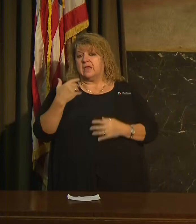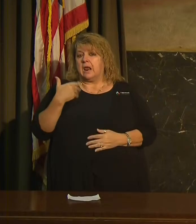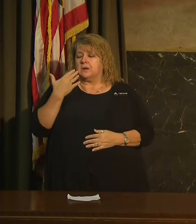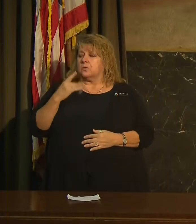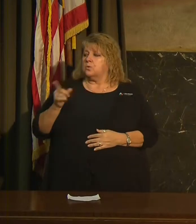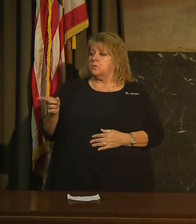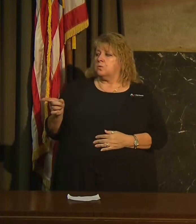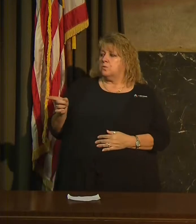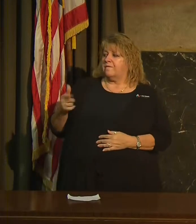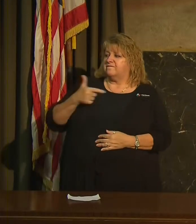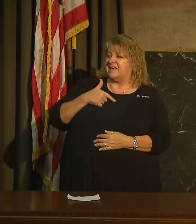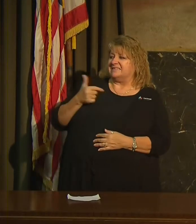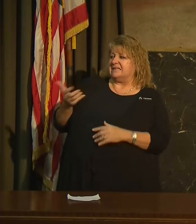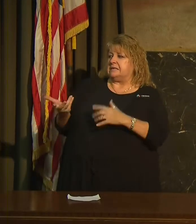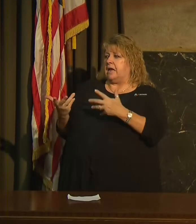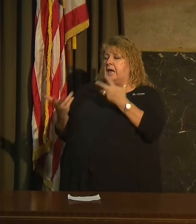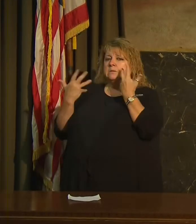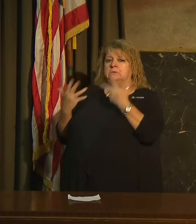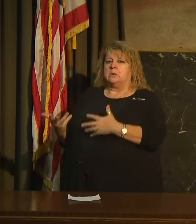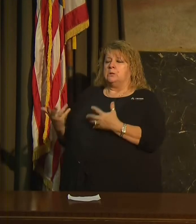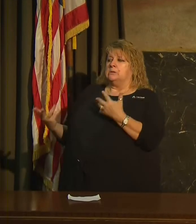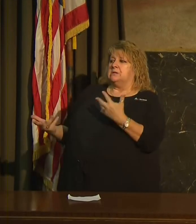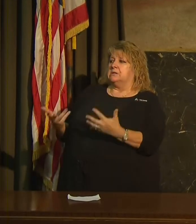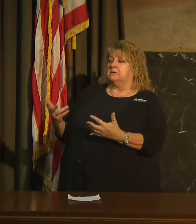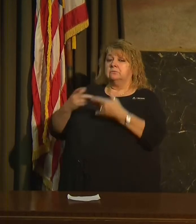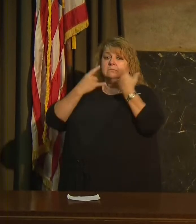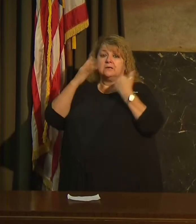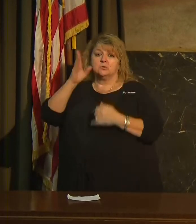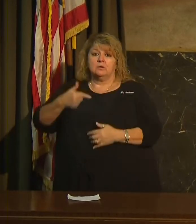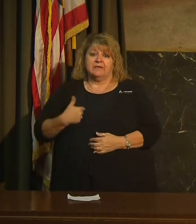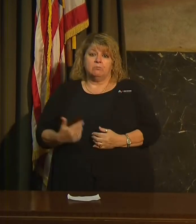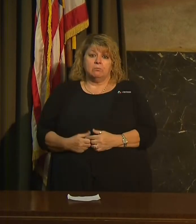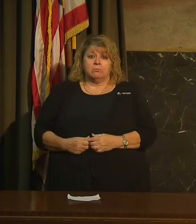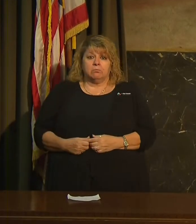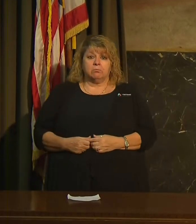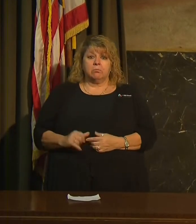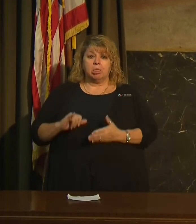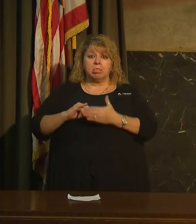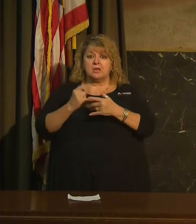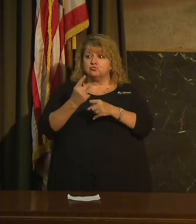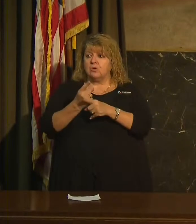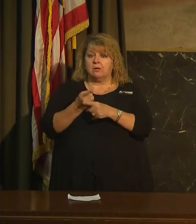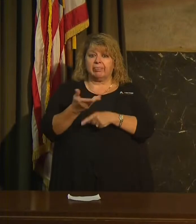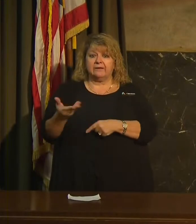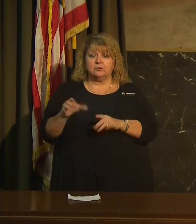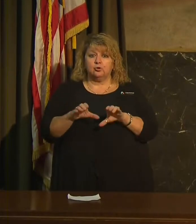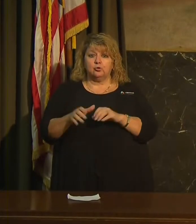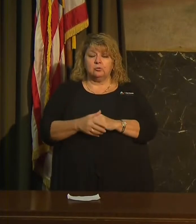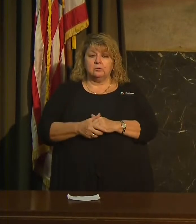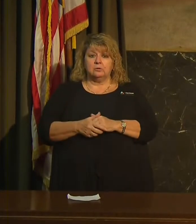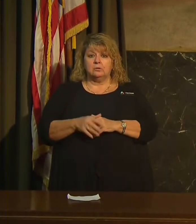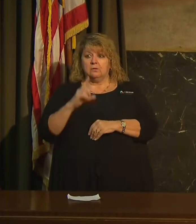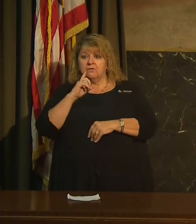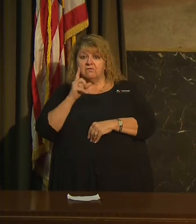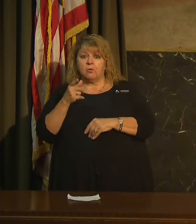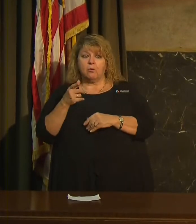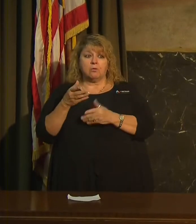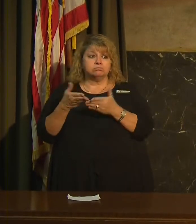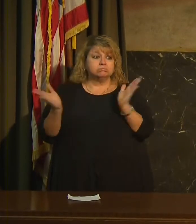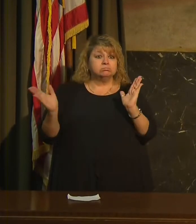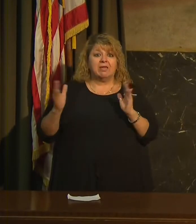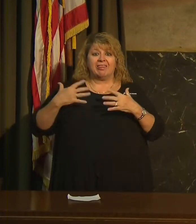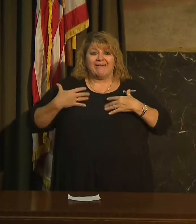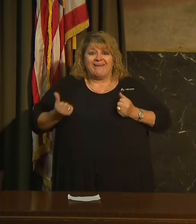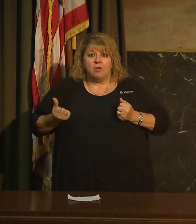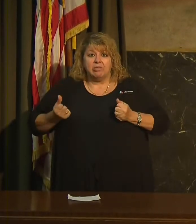all been vaccinated and so forth. I think it's the right thing to do for public health. It's also the respectful thing to